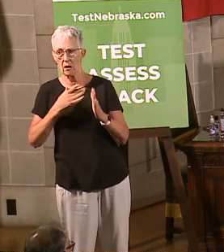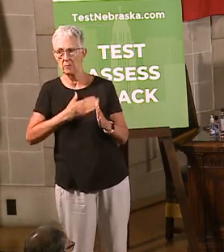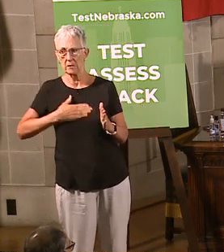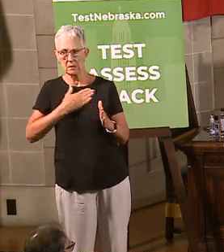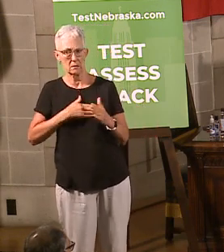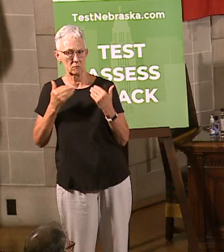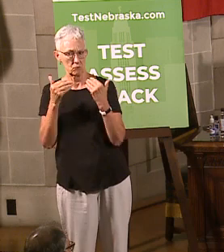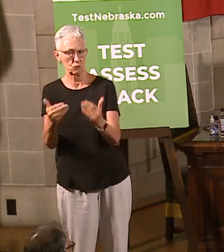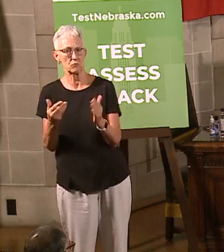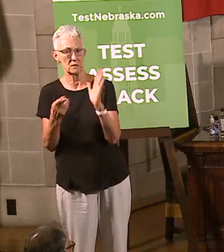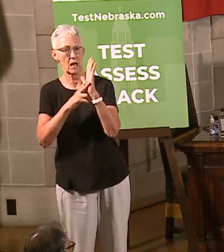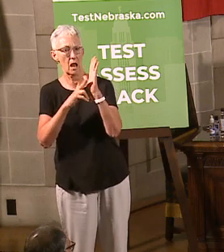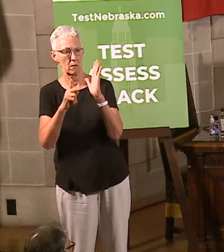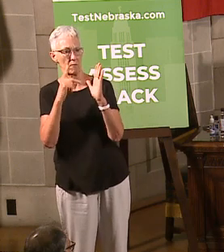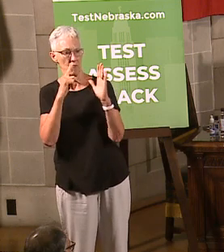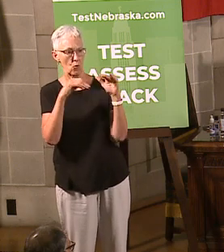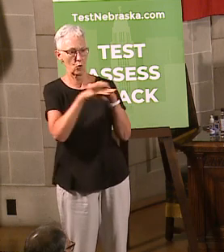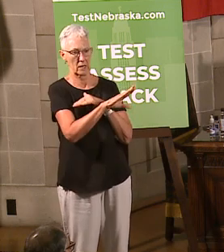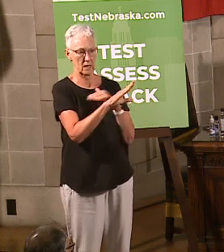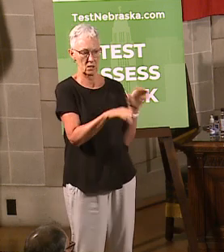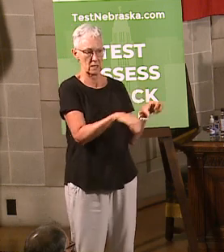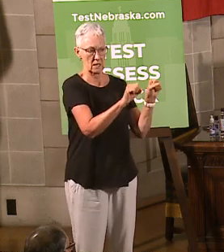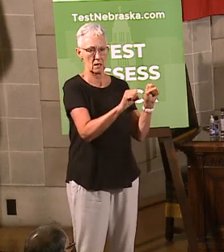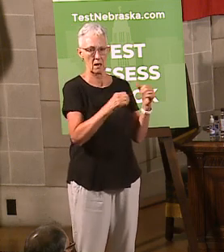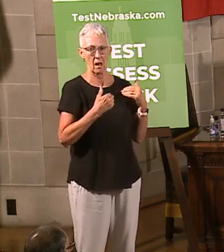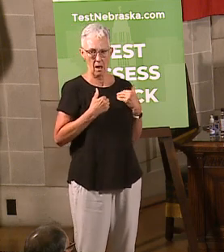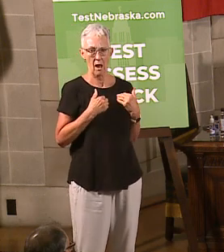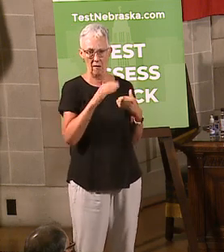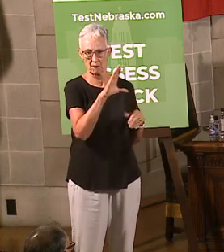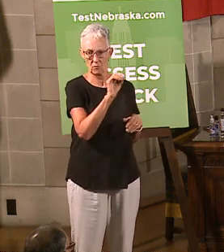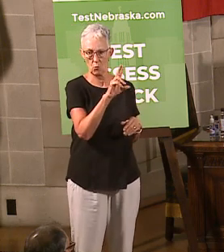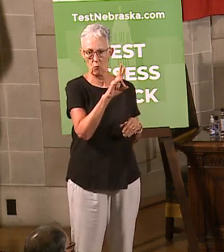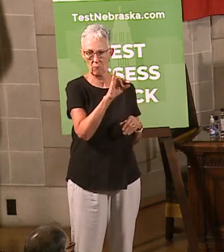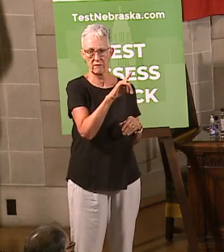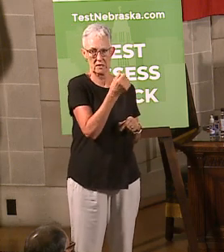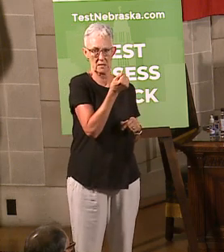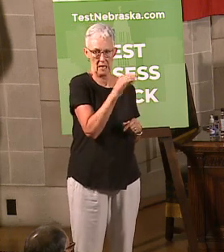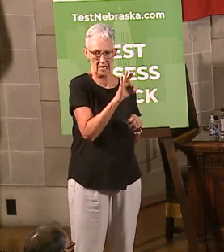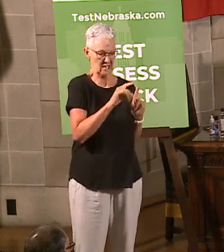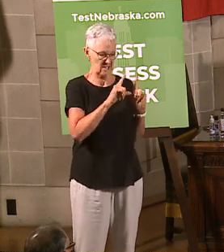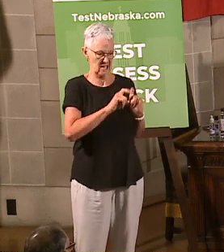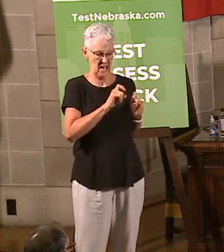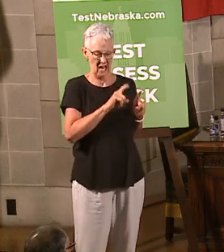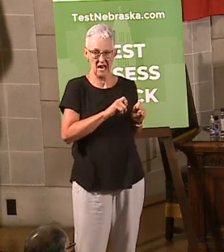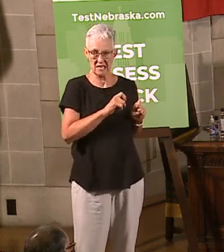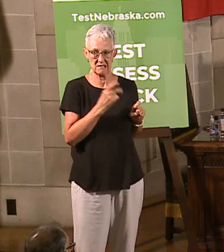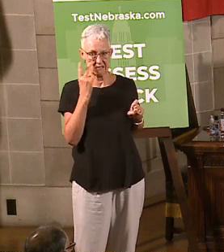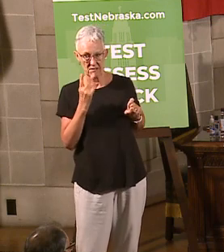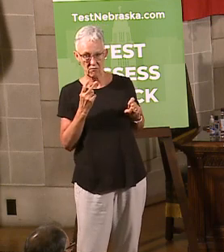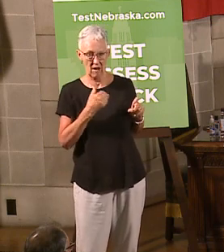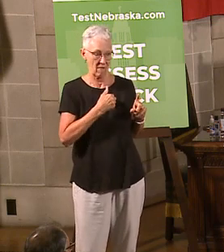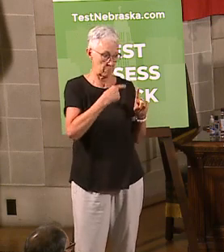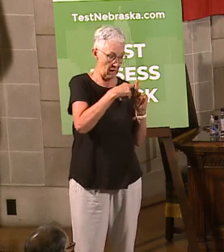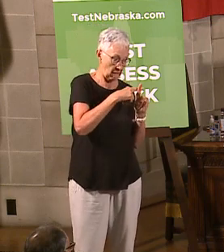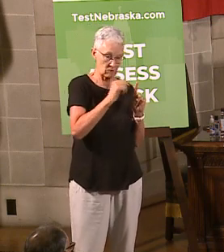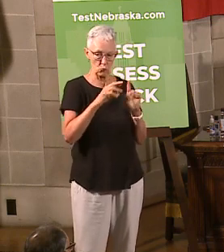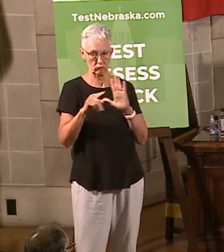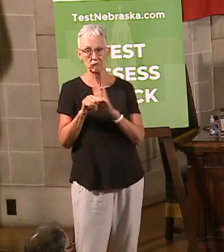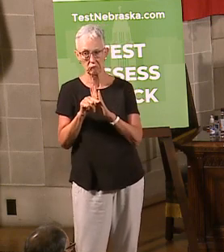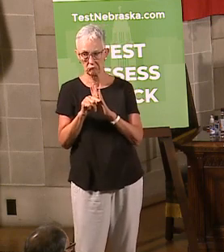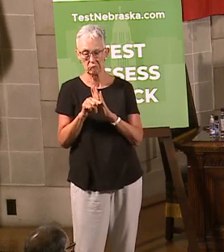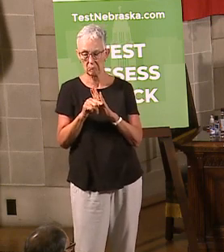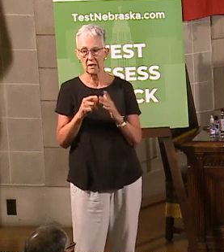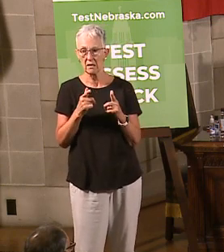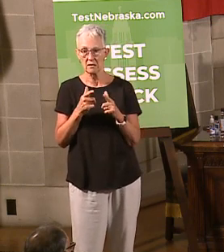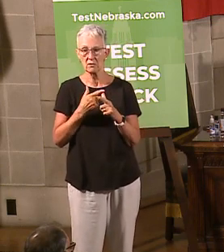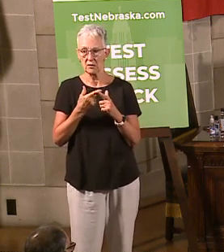get tested. So if you have an interest, sign up. You will be able to be available then to be able to